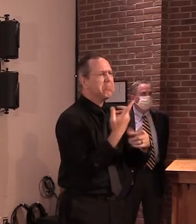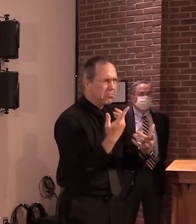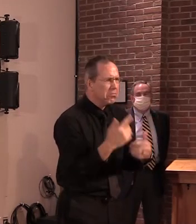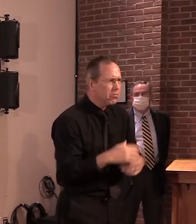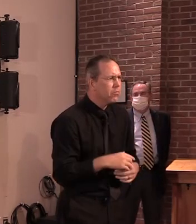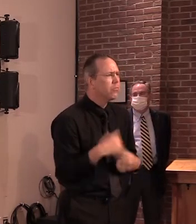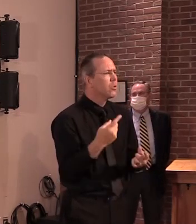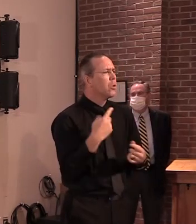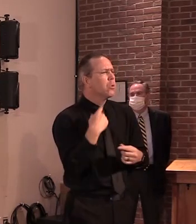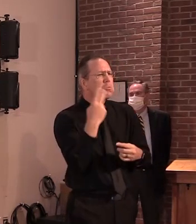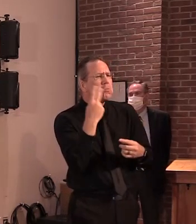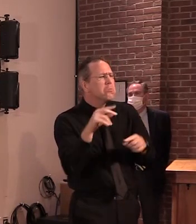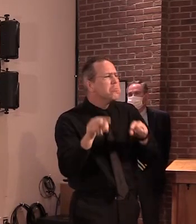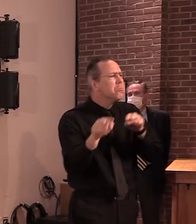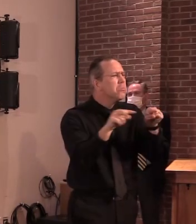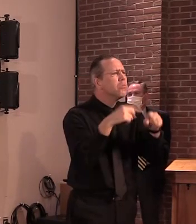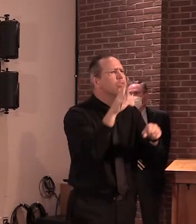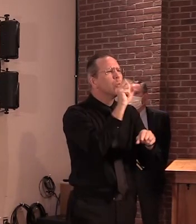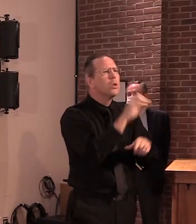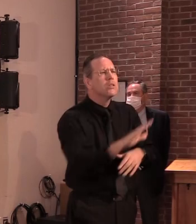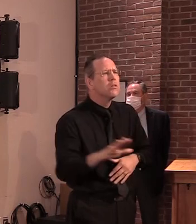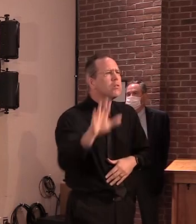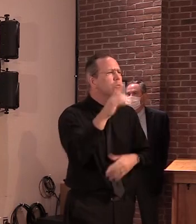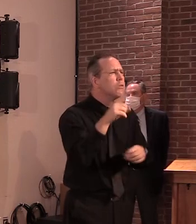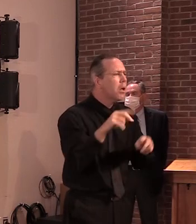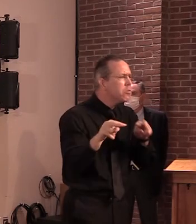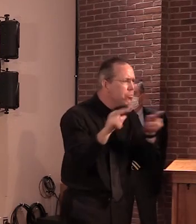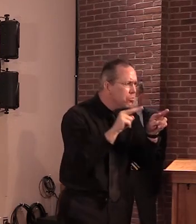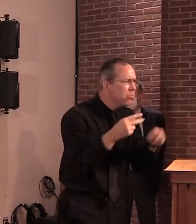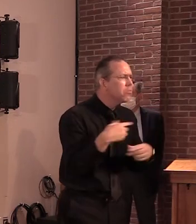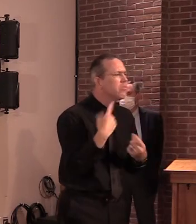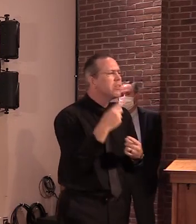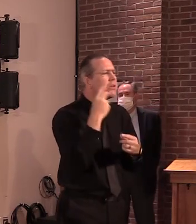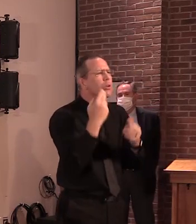of the country and especially in the surrounding region.